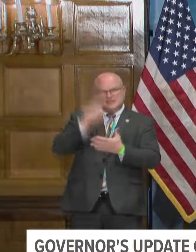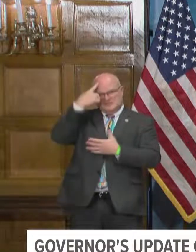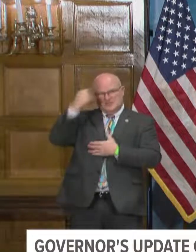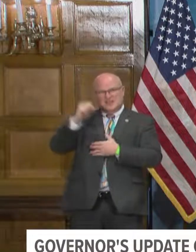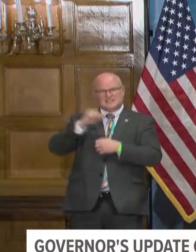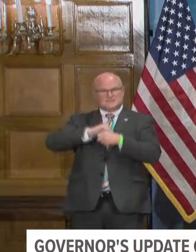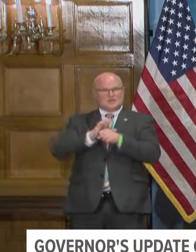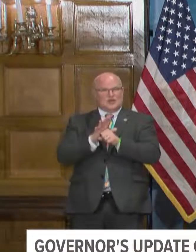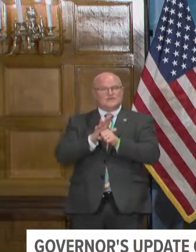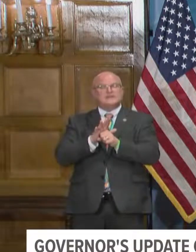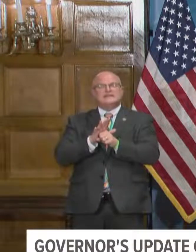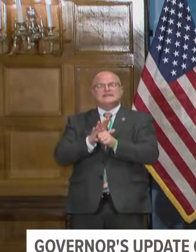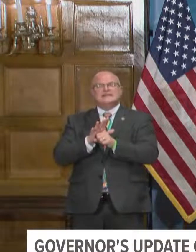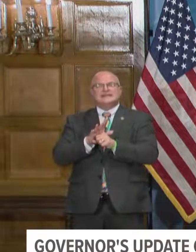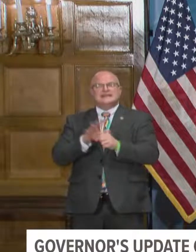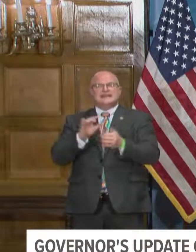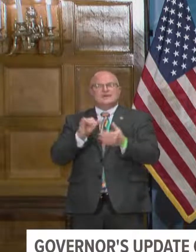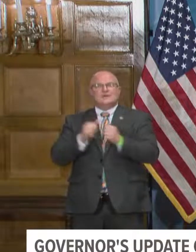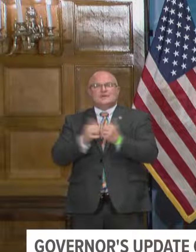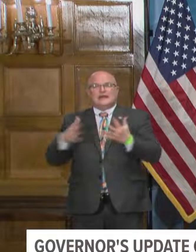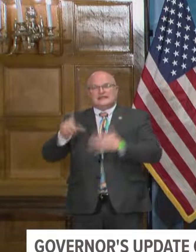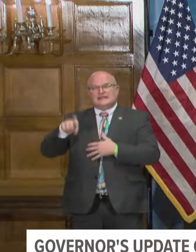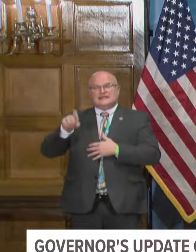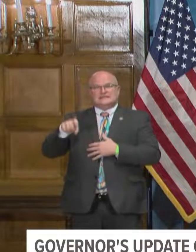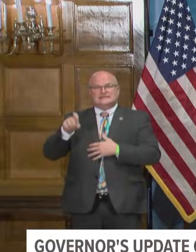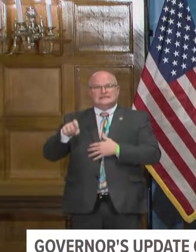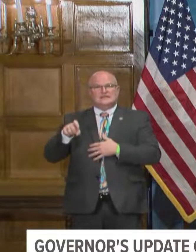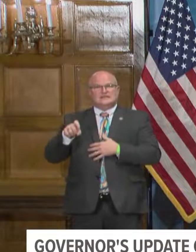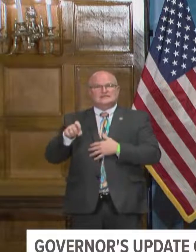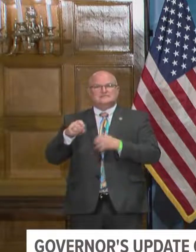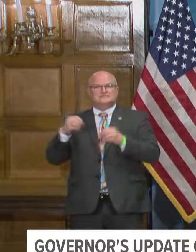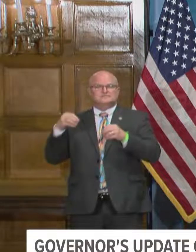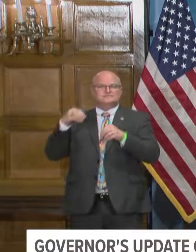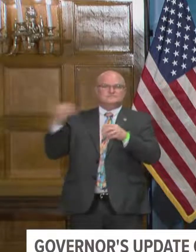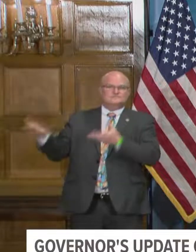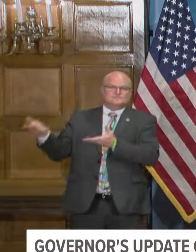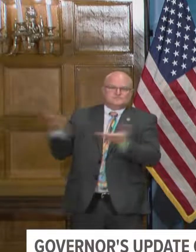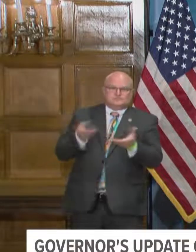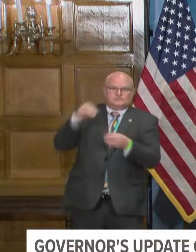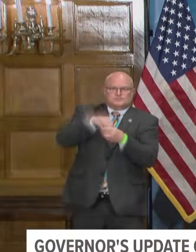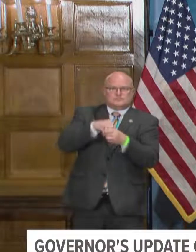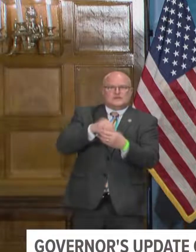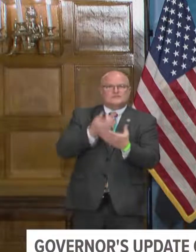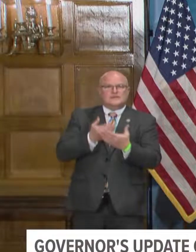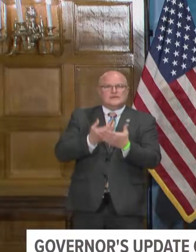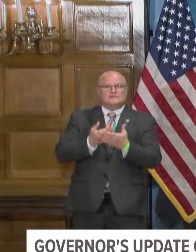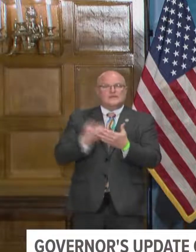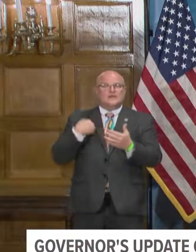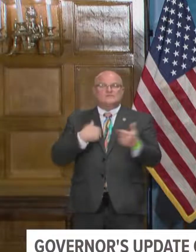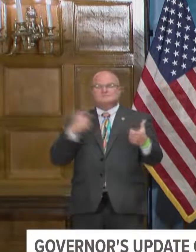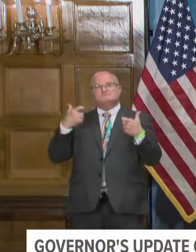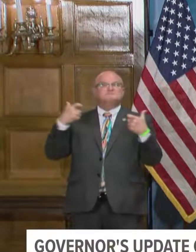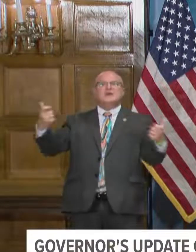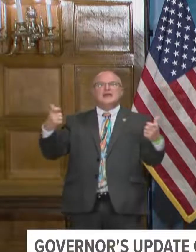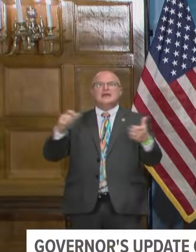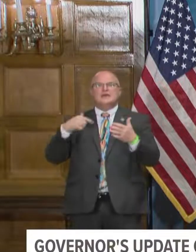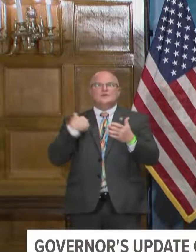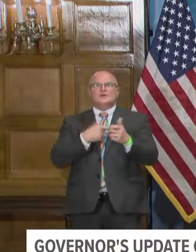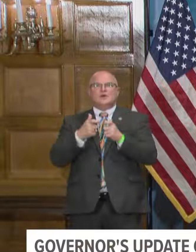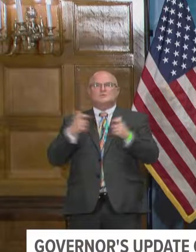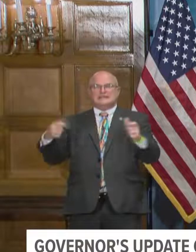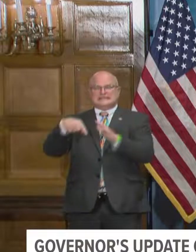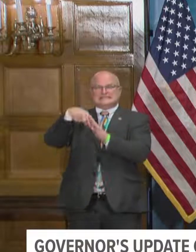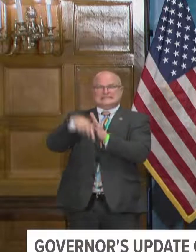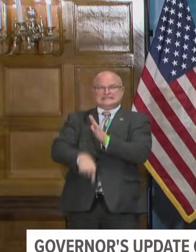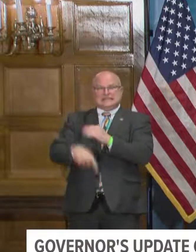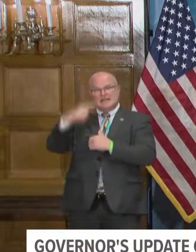without that necessary massive infusion of money. If we go big, then we go big into debt